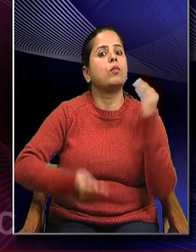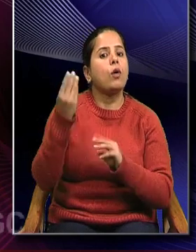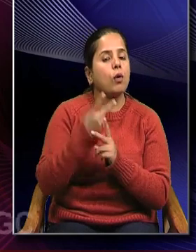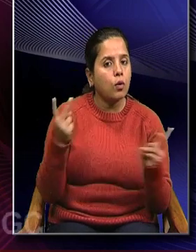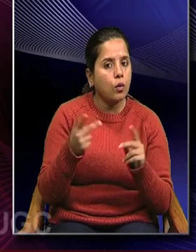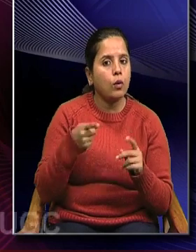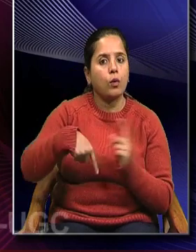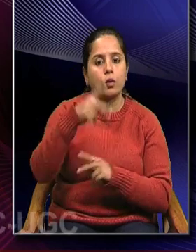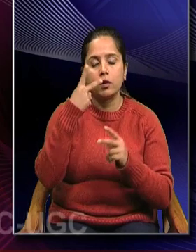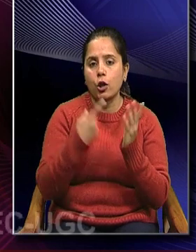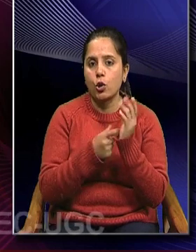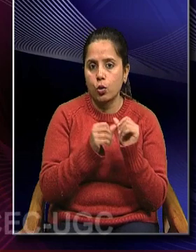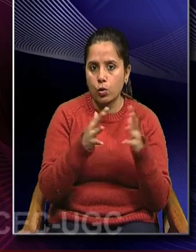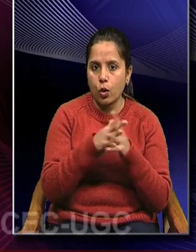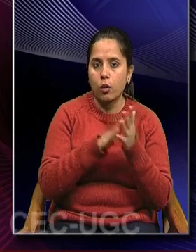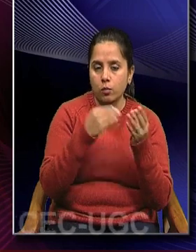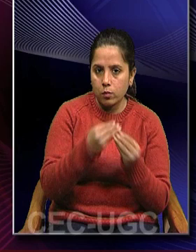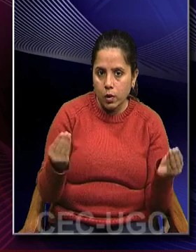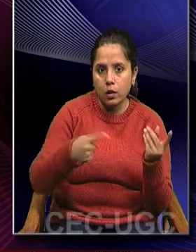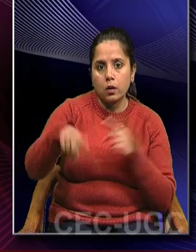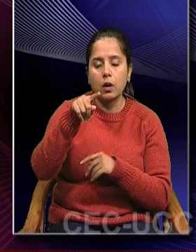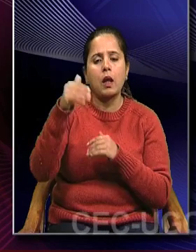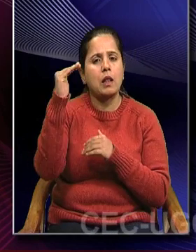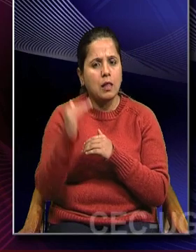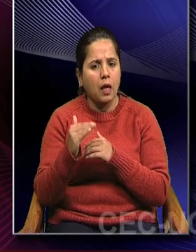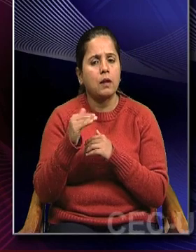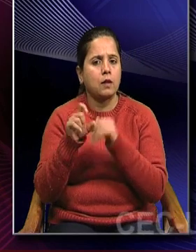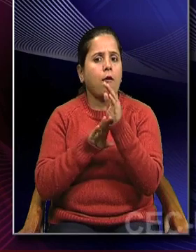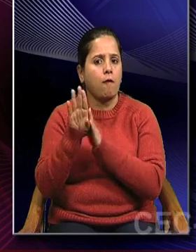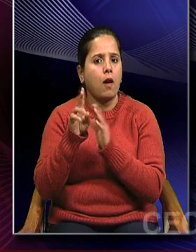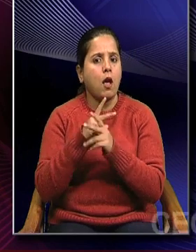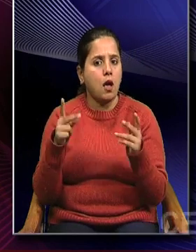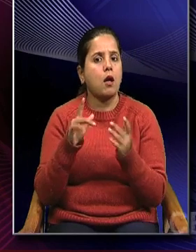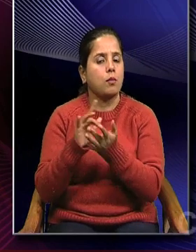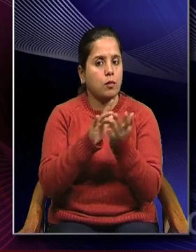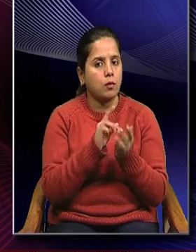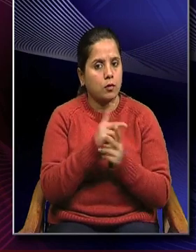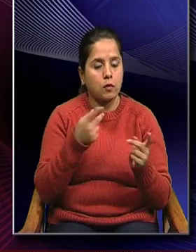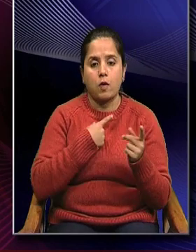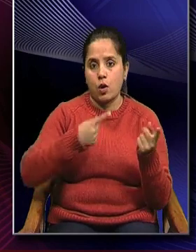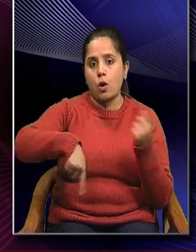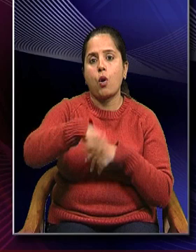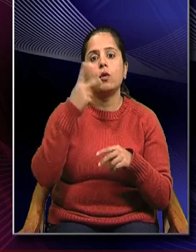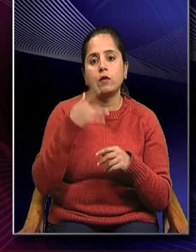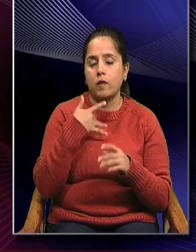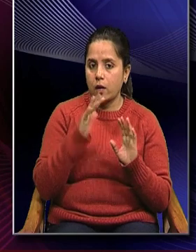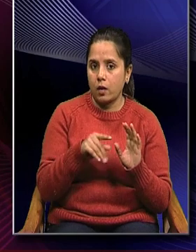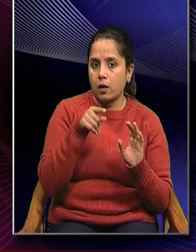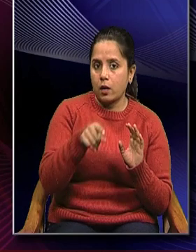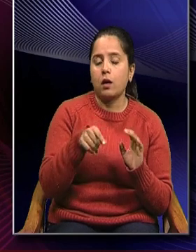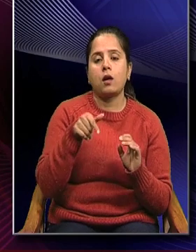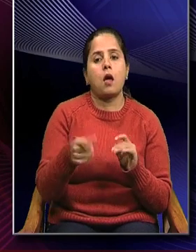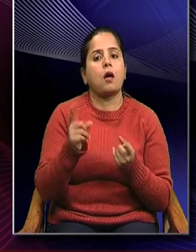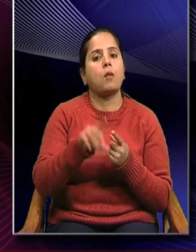by seeking raw materials from these less developed regions. And we also see during this time that